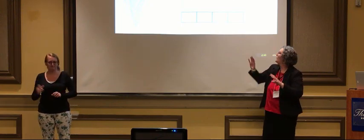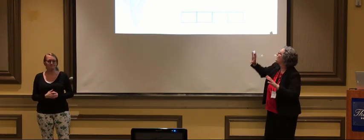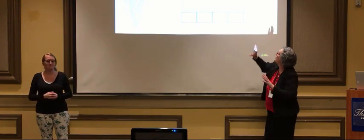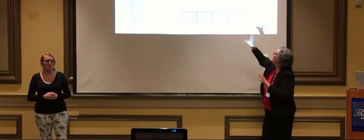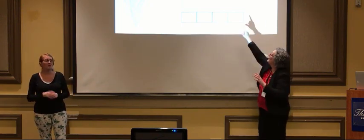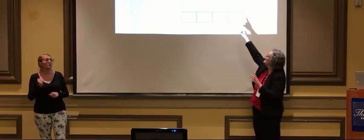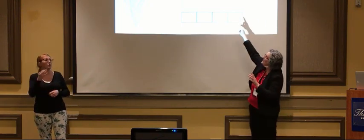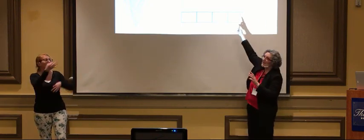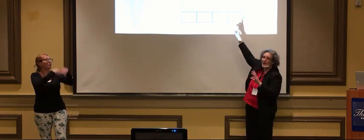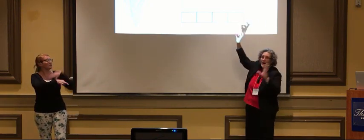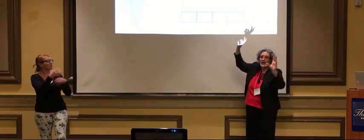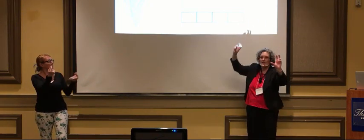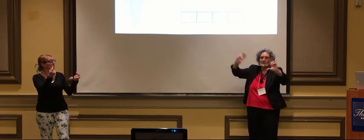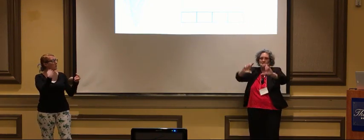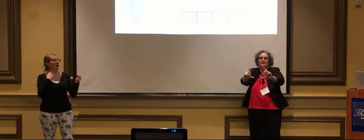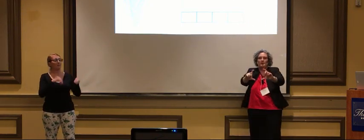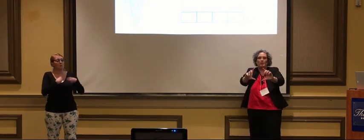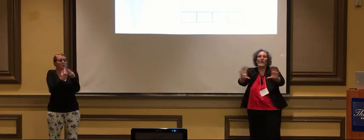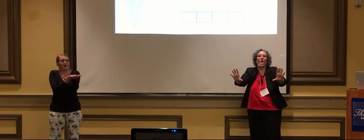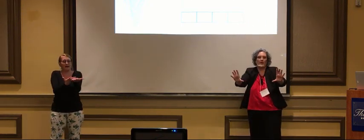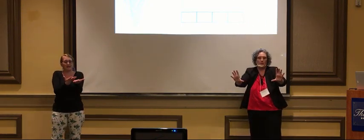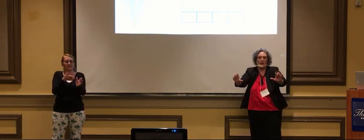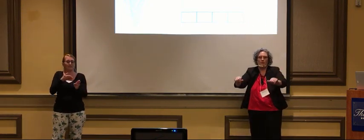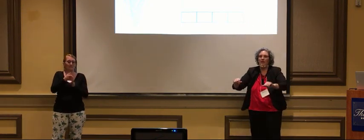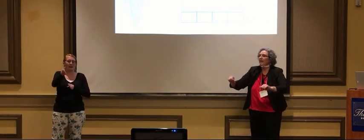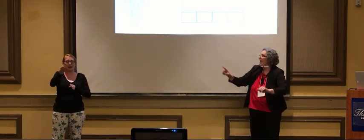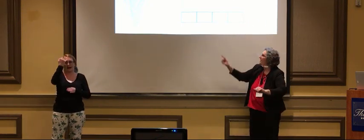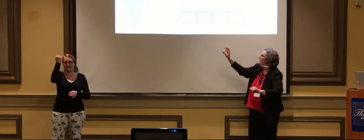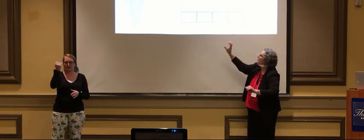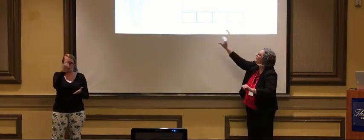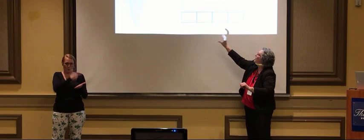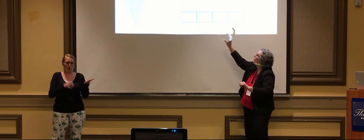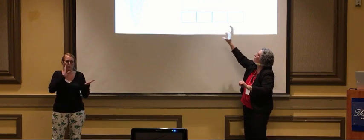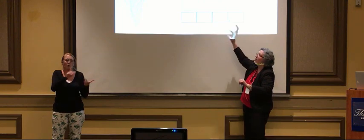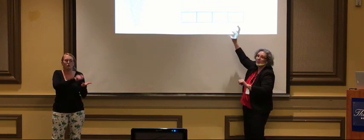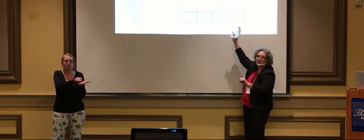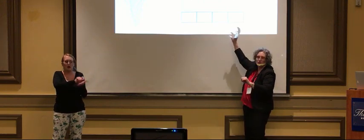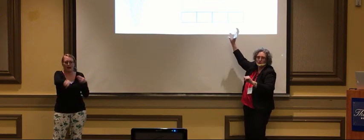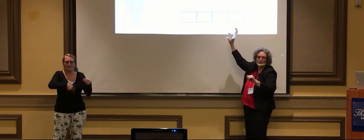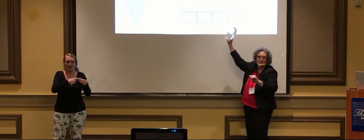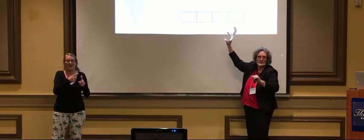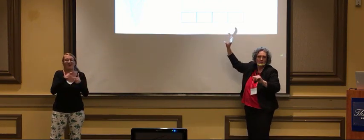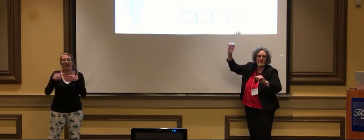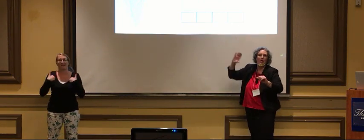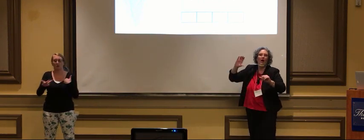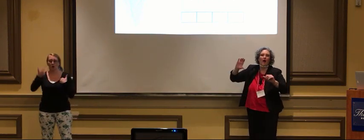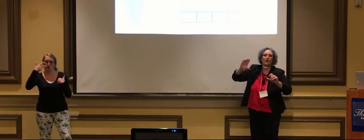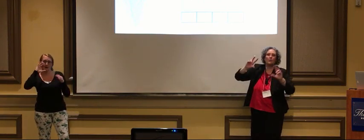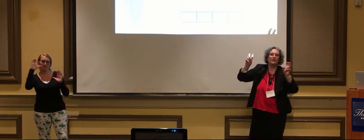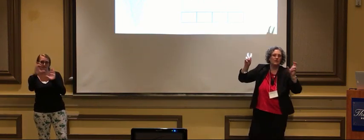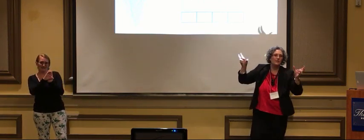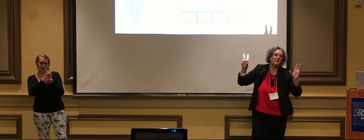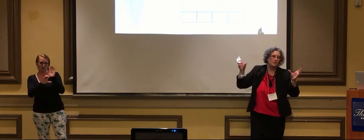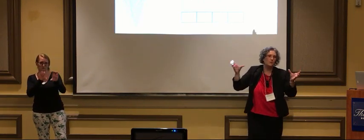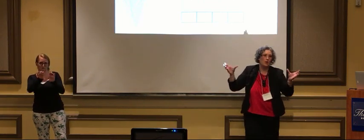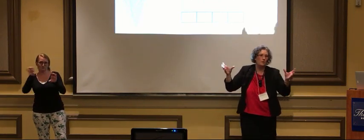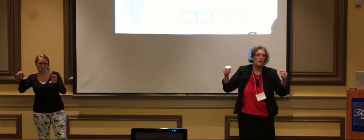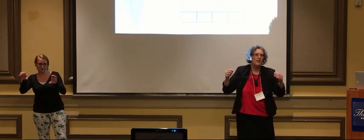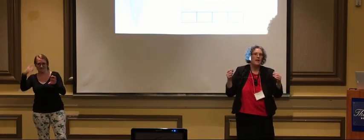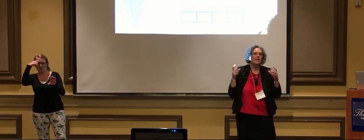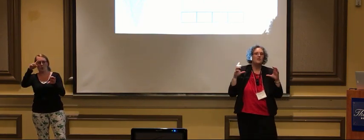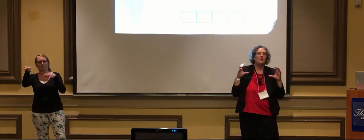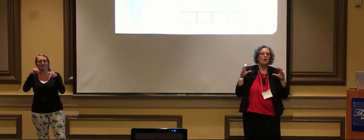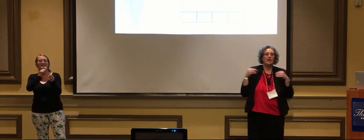I gave them the main idea as what they're writing about. And then I put 3 pictures on where the details would